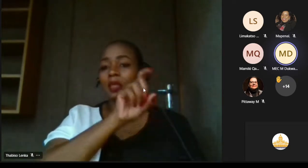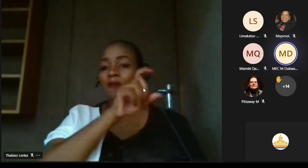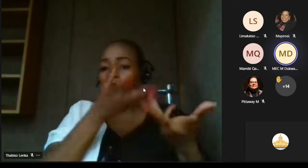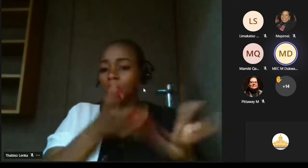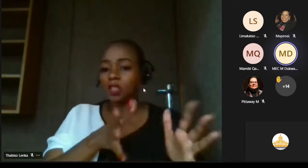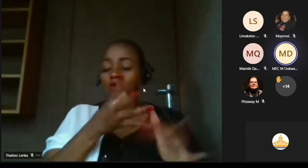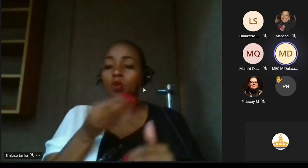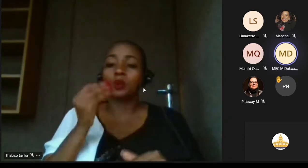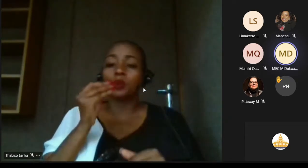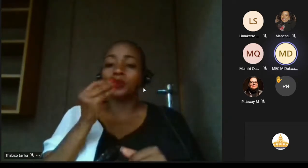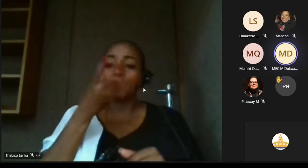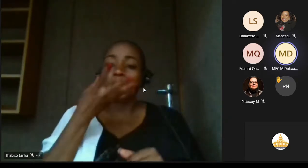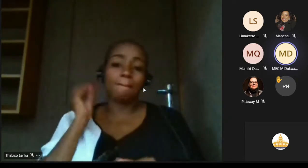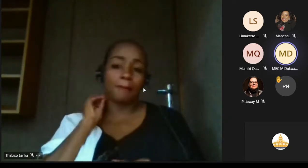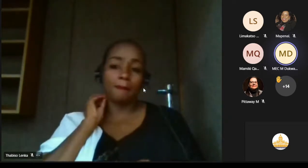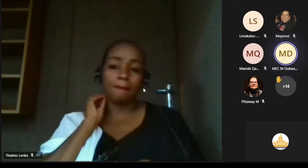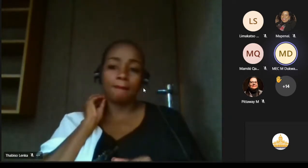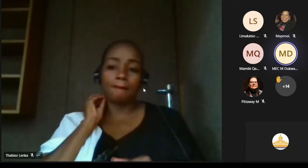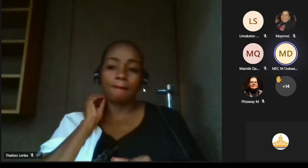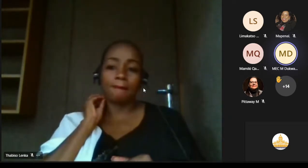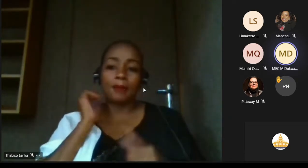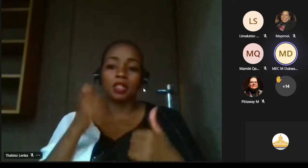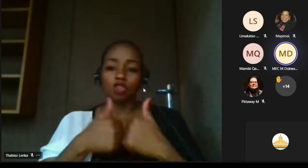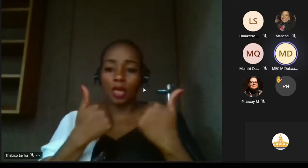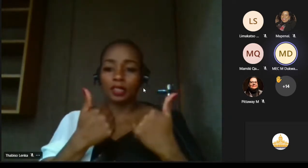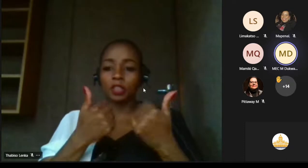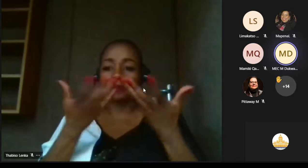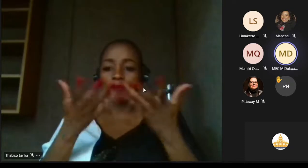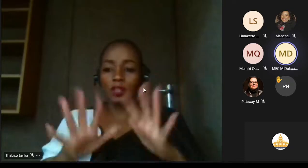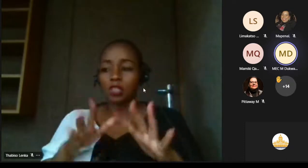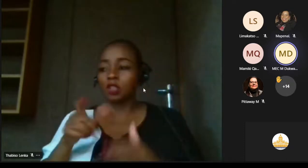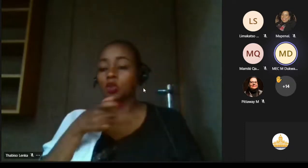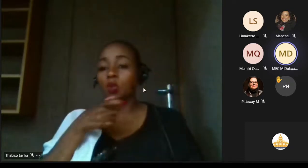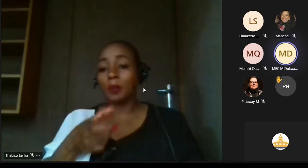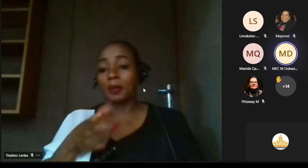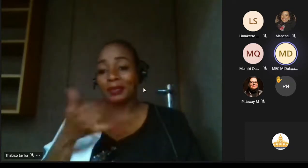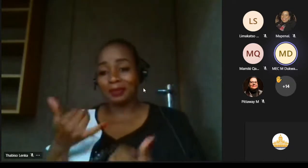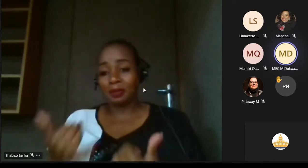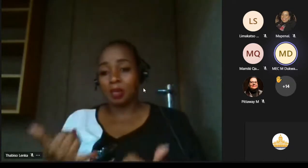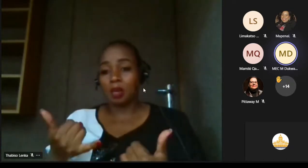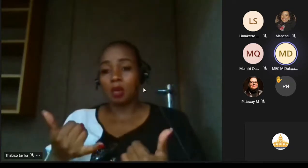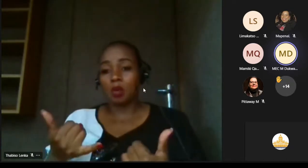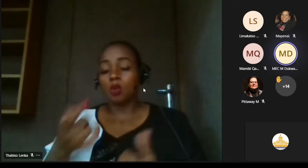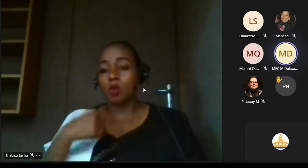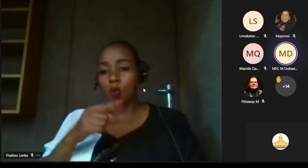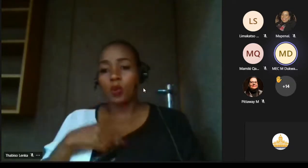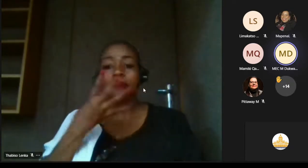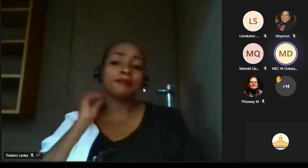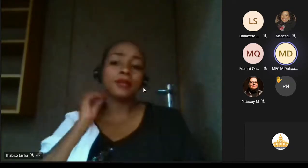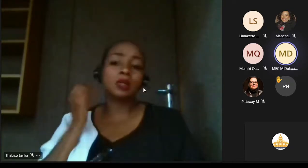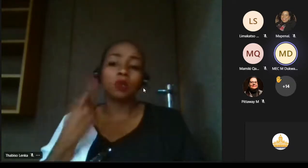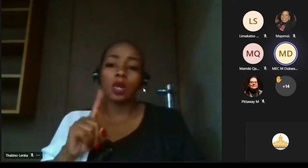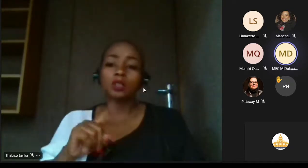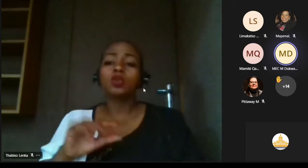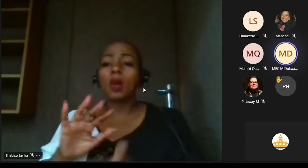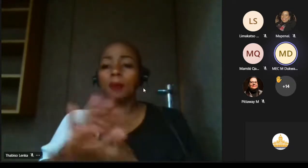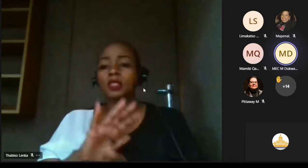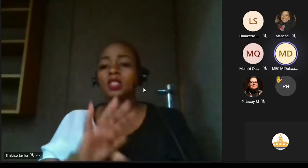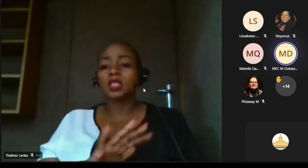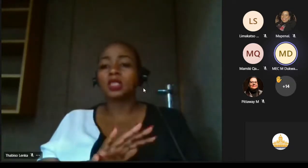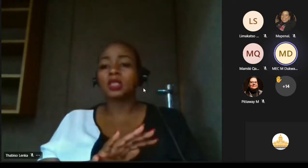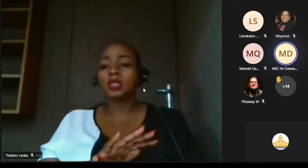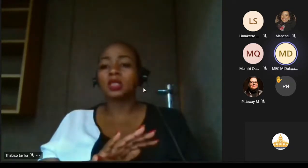the challenges to which we have referred. At the core of our acknowledgement is an appreciation that in some